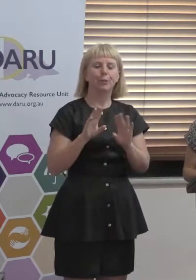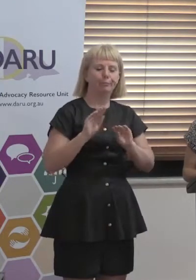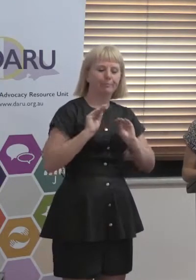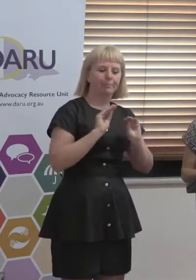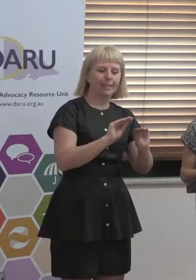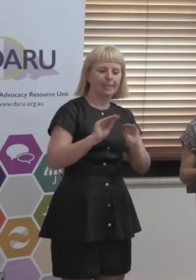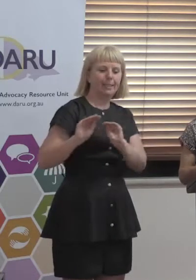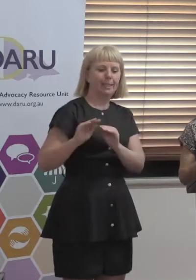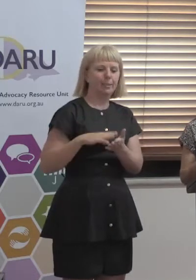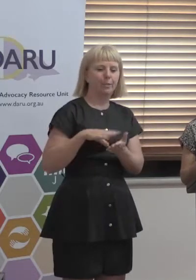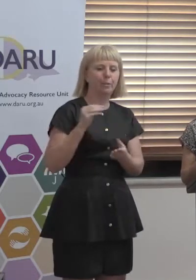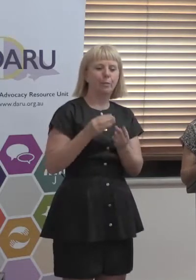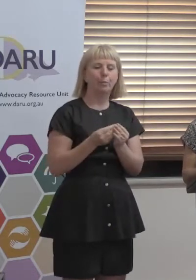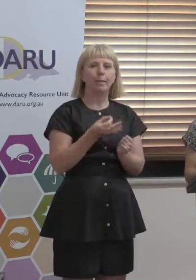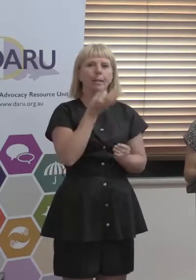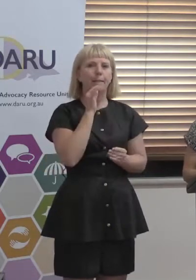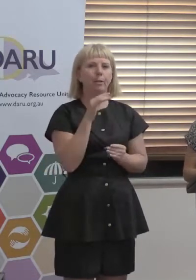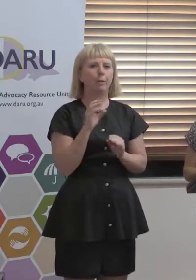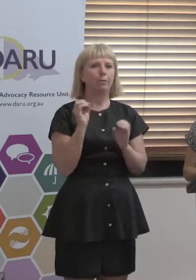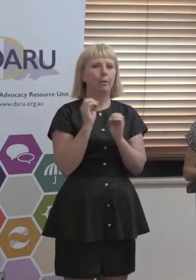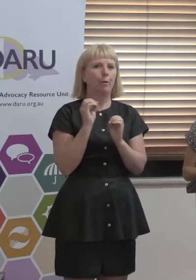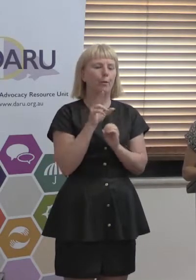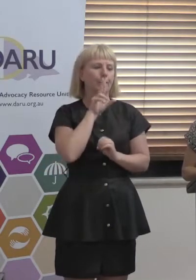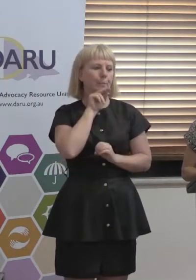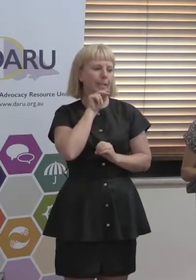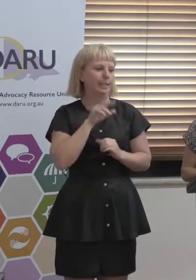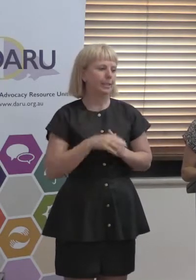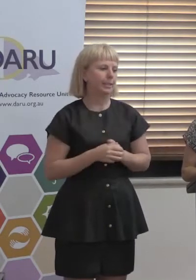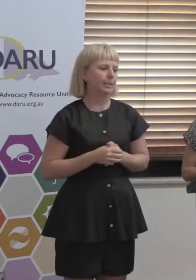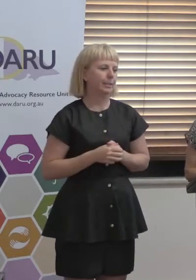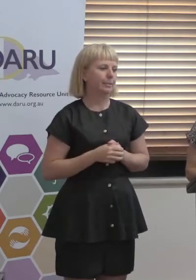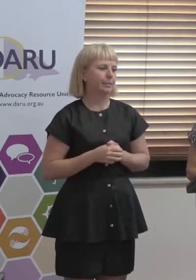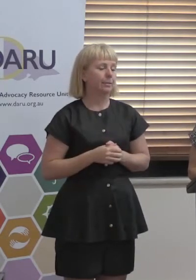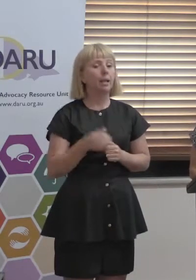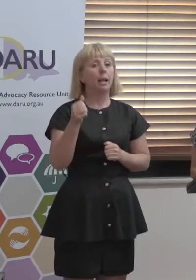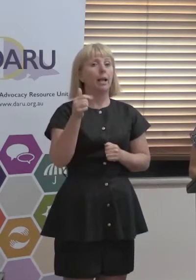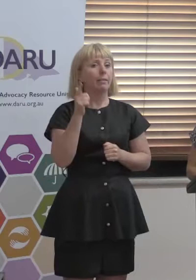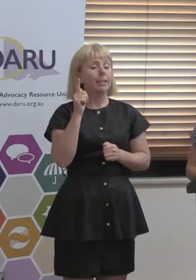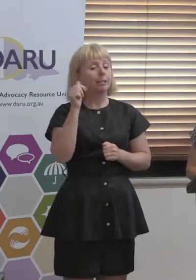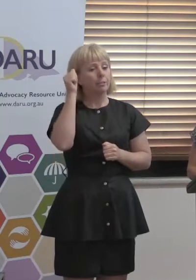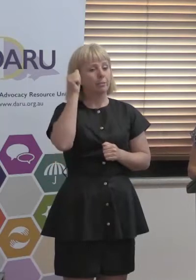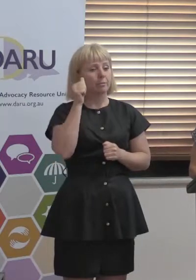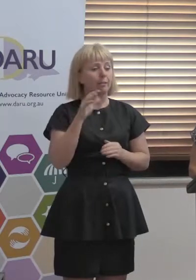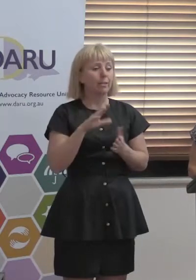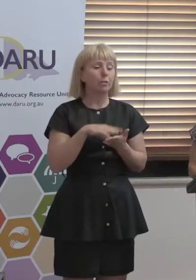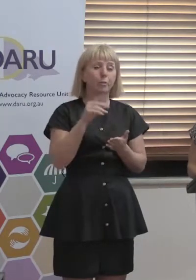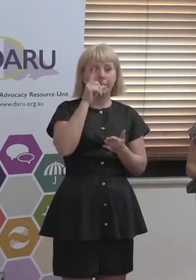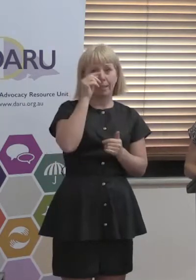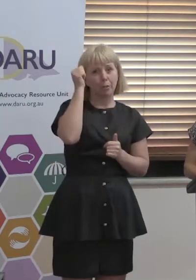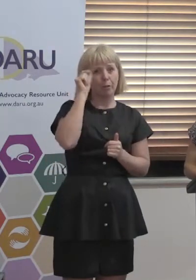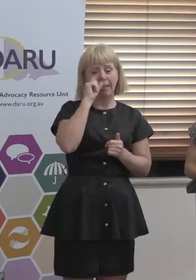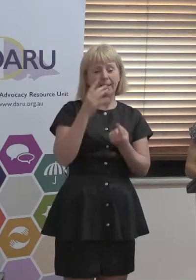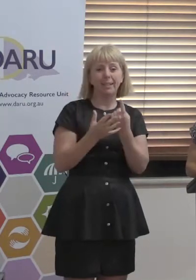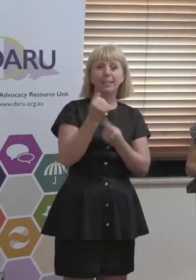teach students with little or no speech, and to know that they can achieve everything they want.